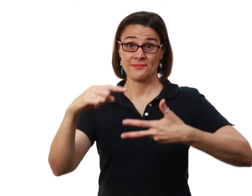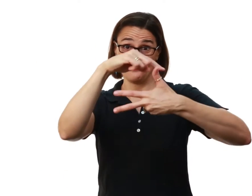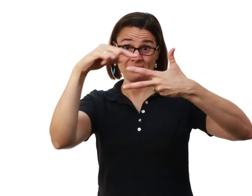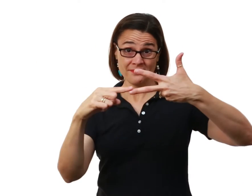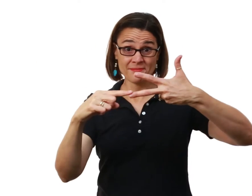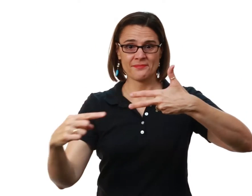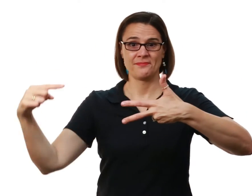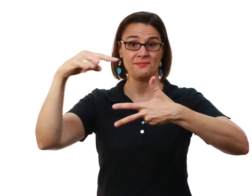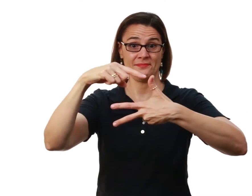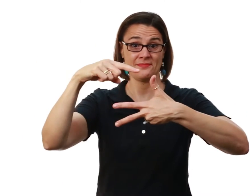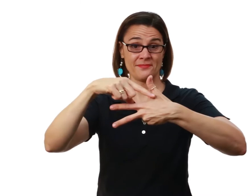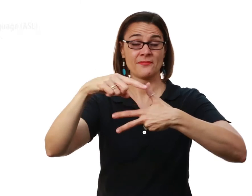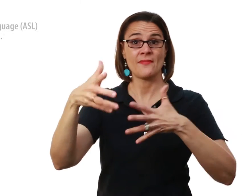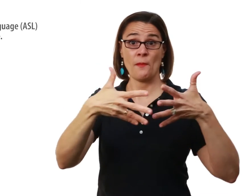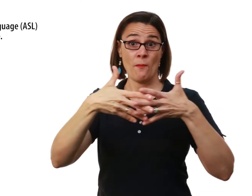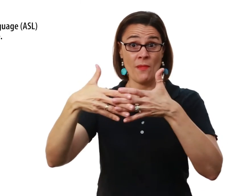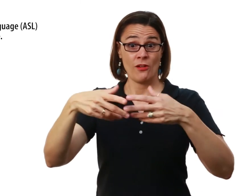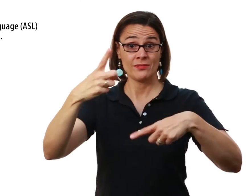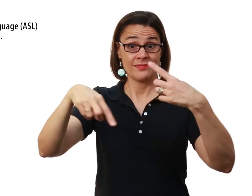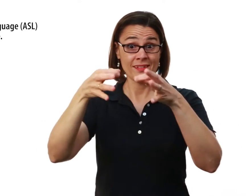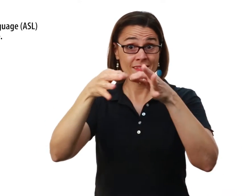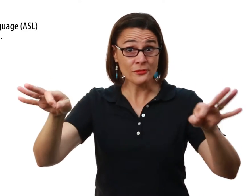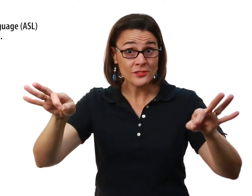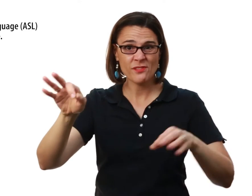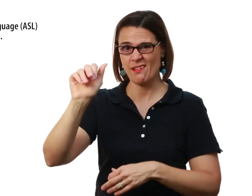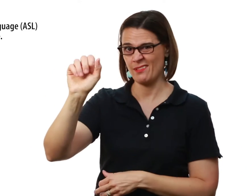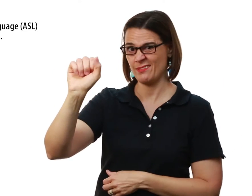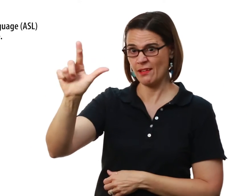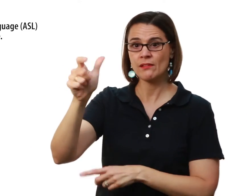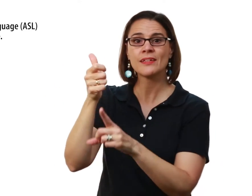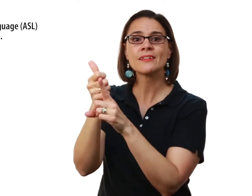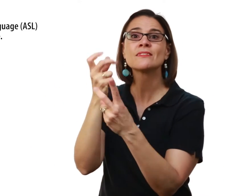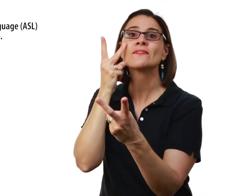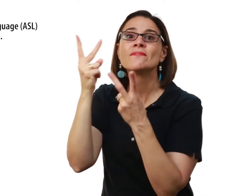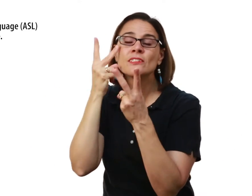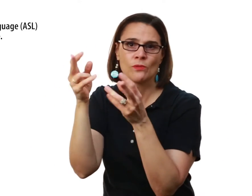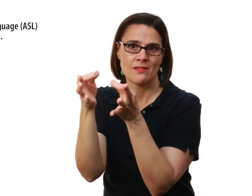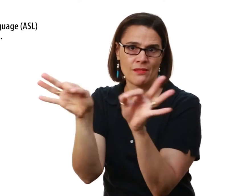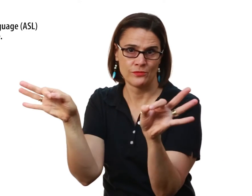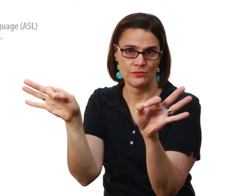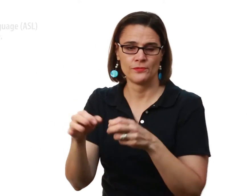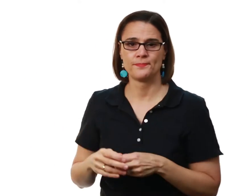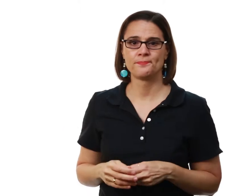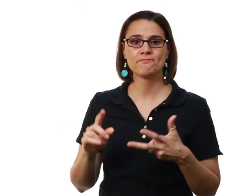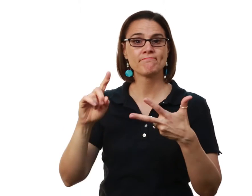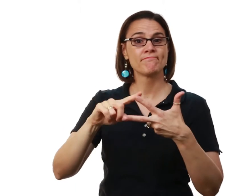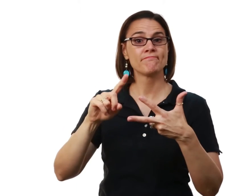So three points to share with you is that American Sign Language, ASL, is a visual language Second,